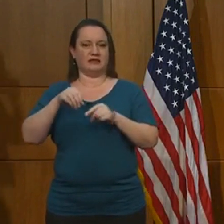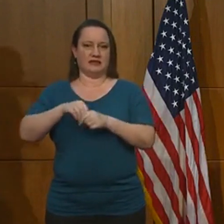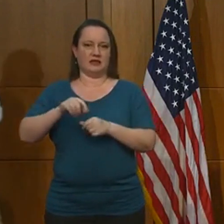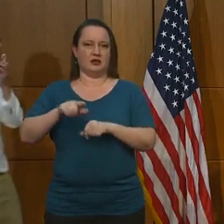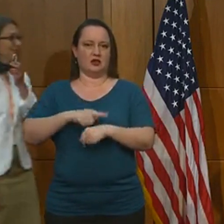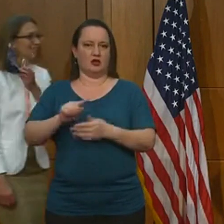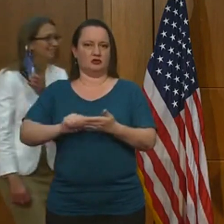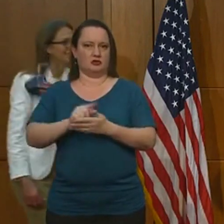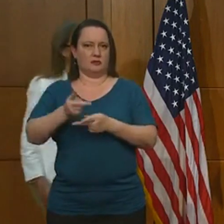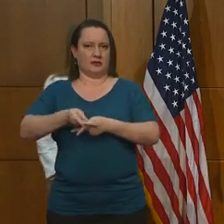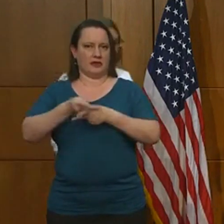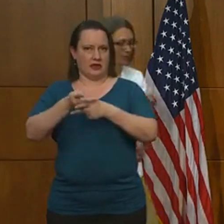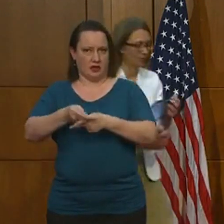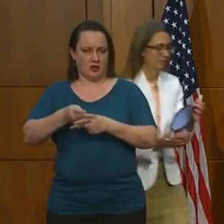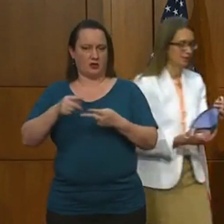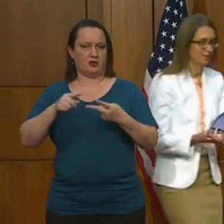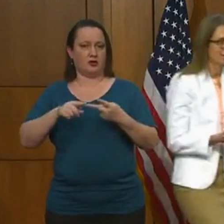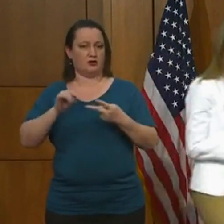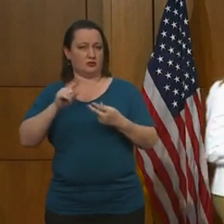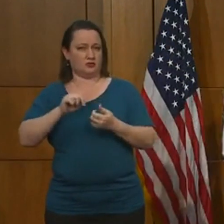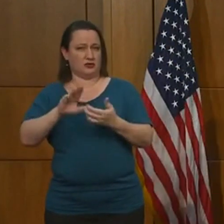Dr. Fulano, thank you.